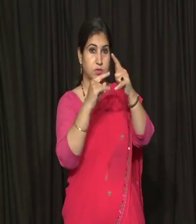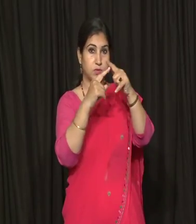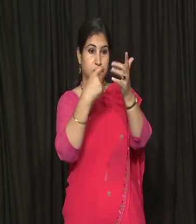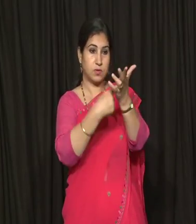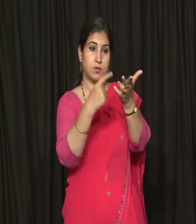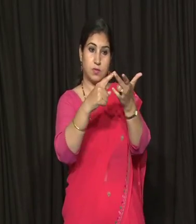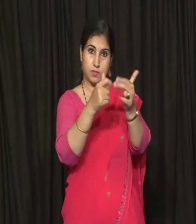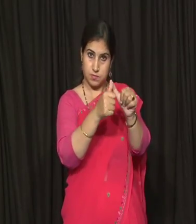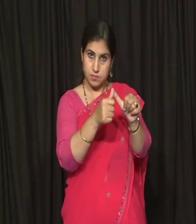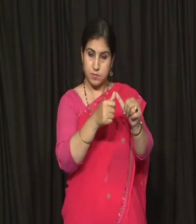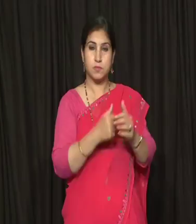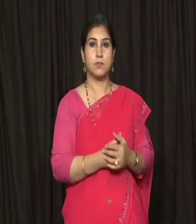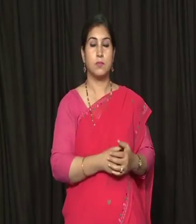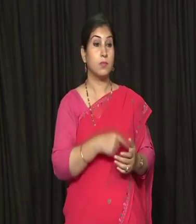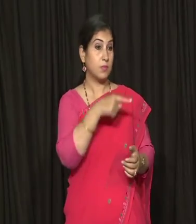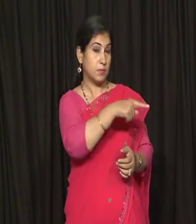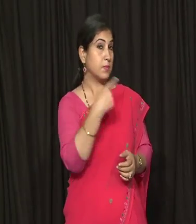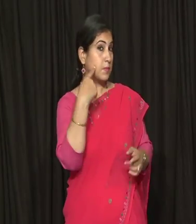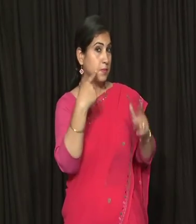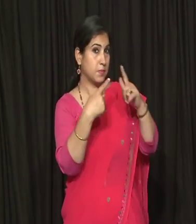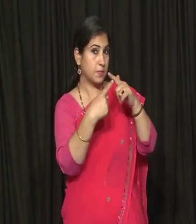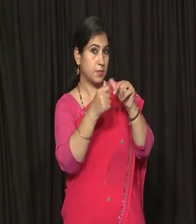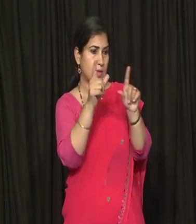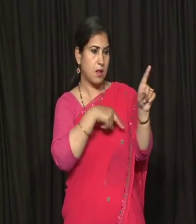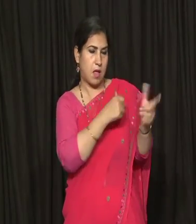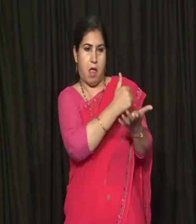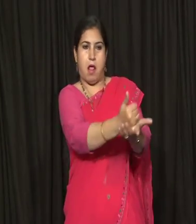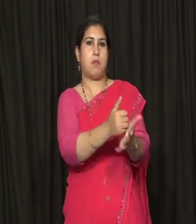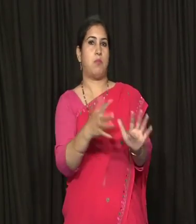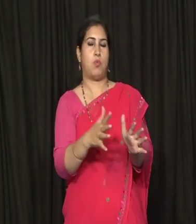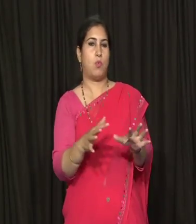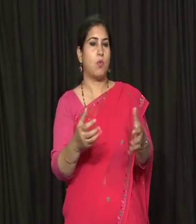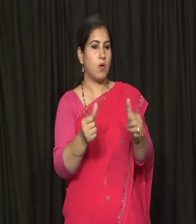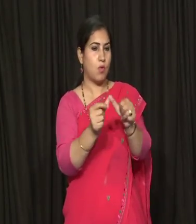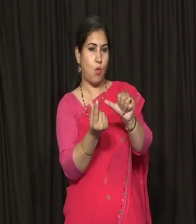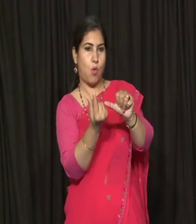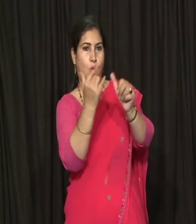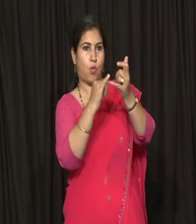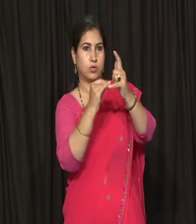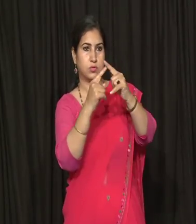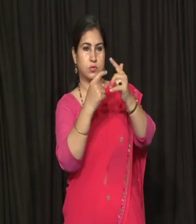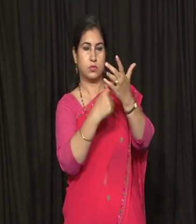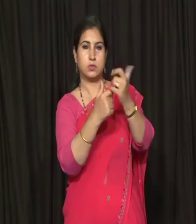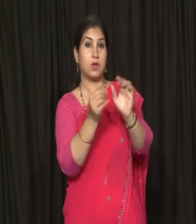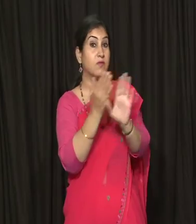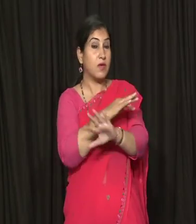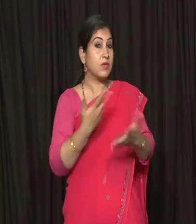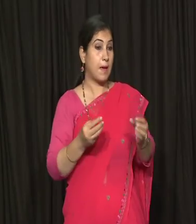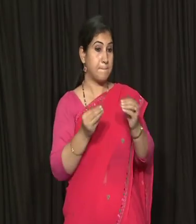Italy did not help Austria because Bismarck had promised to give them